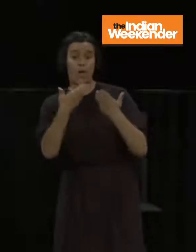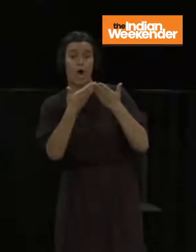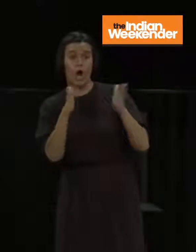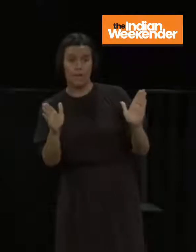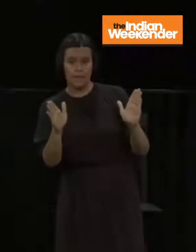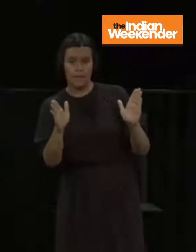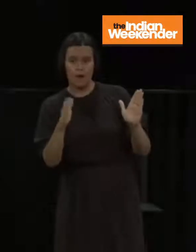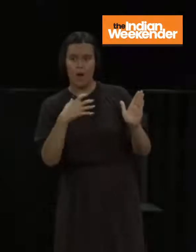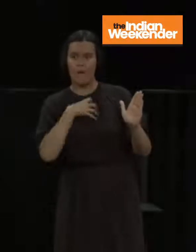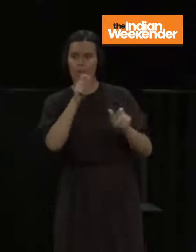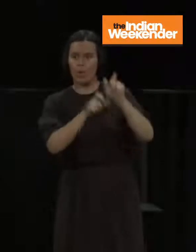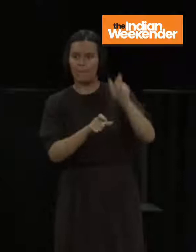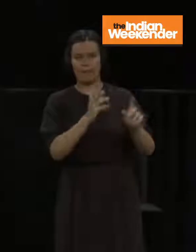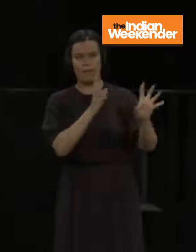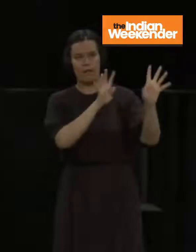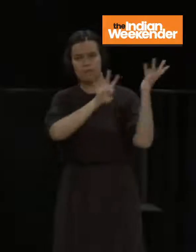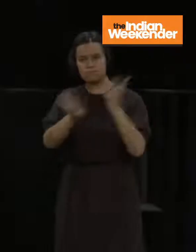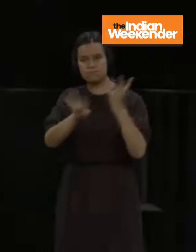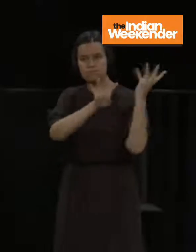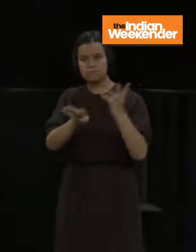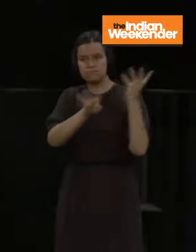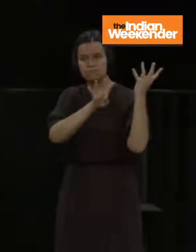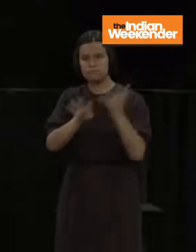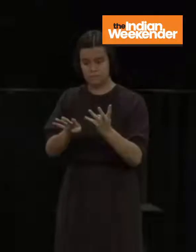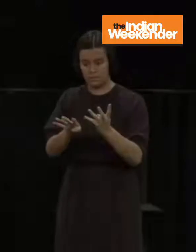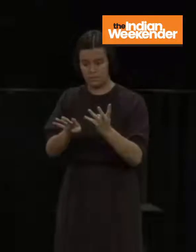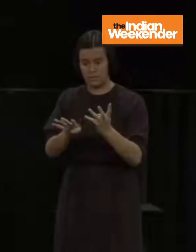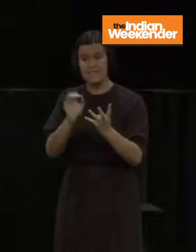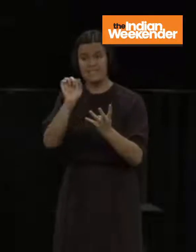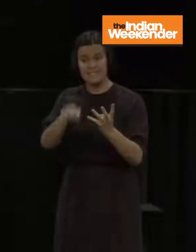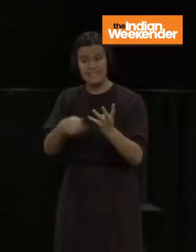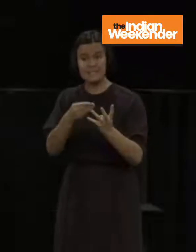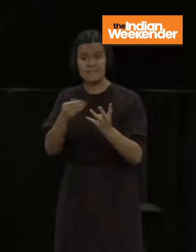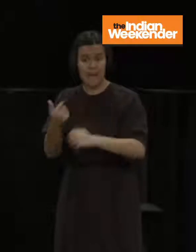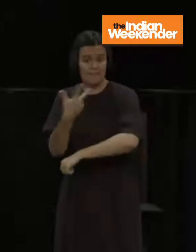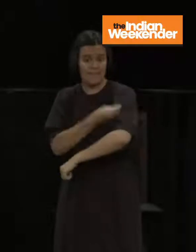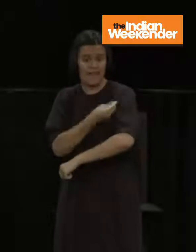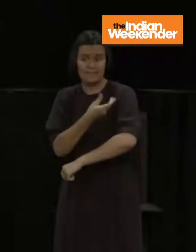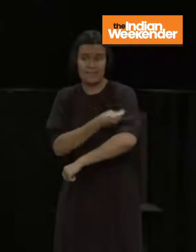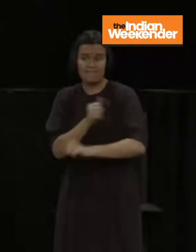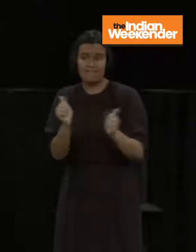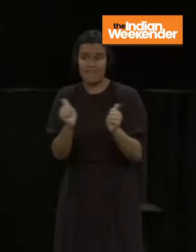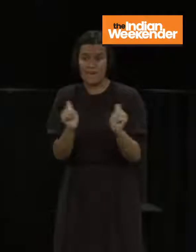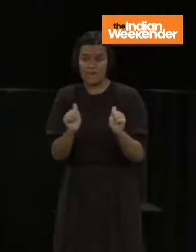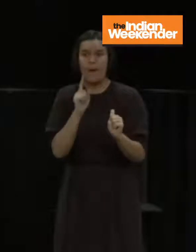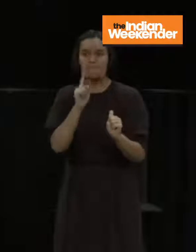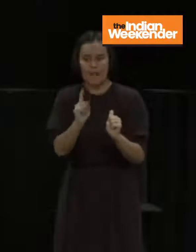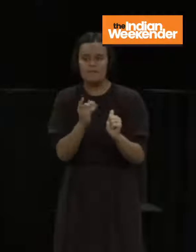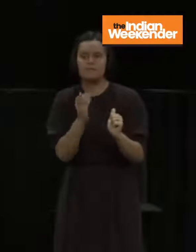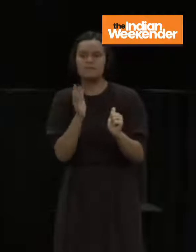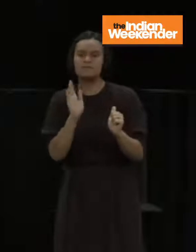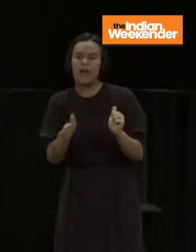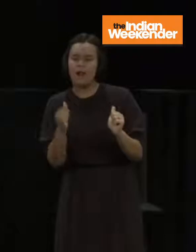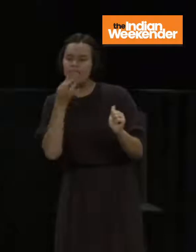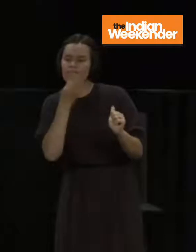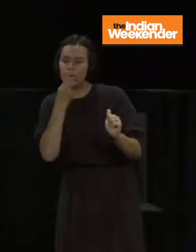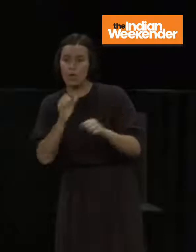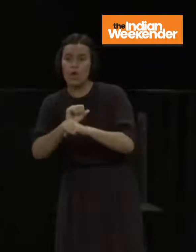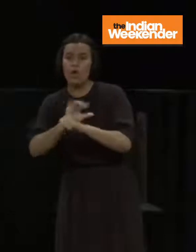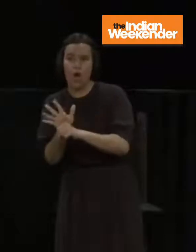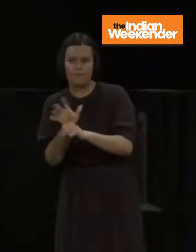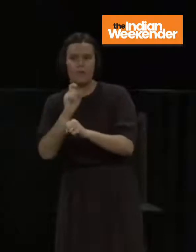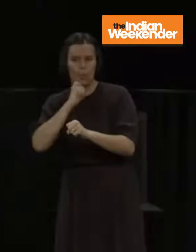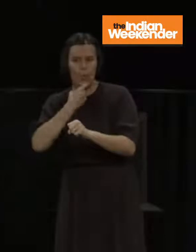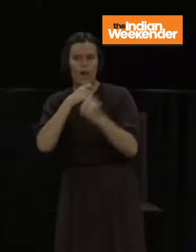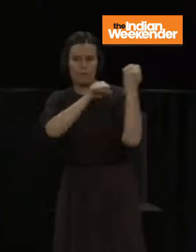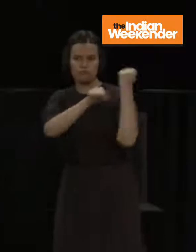so there will be more cases coming across the border, even amongst the people who have been vaccinated. Barry, I said Barry. Minister,